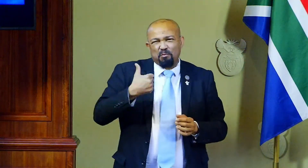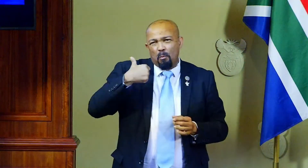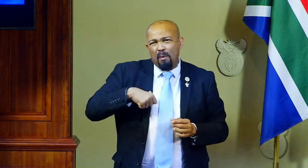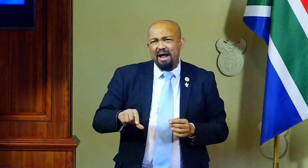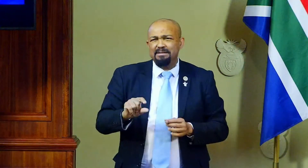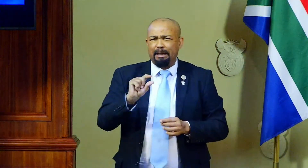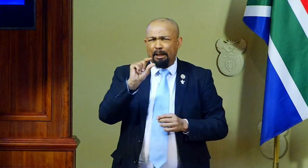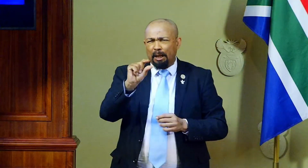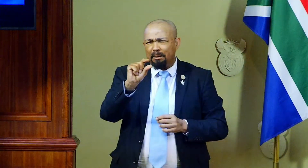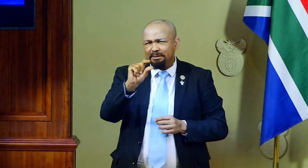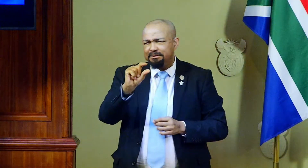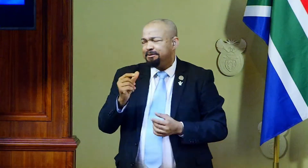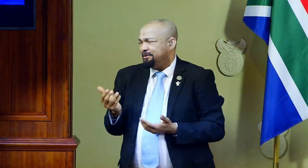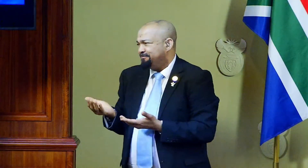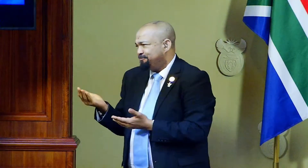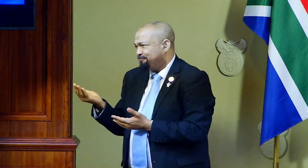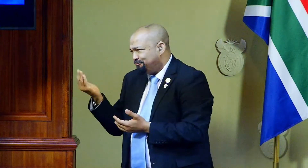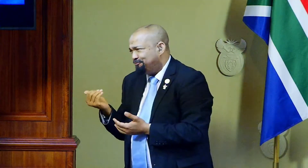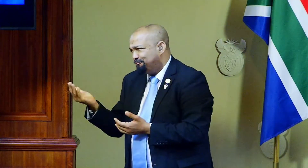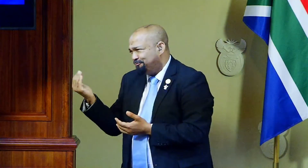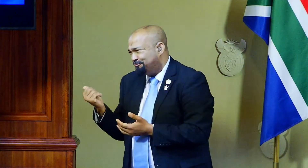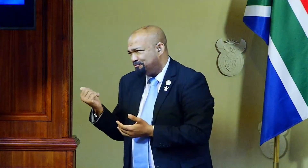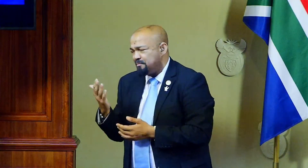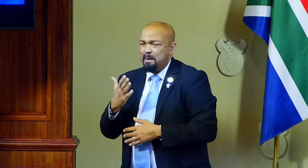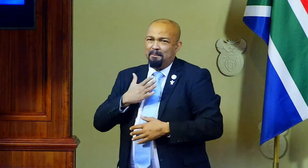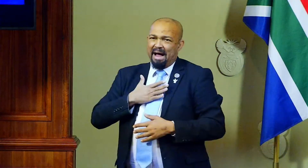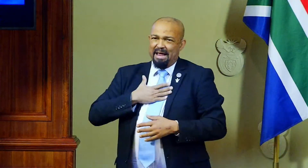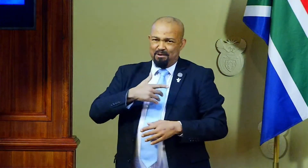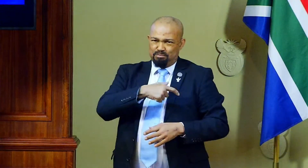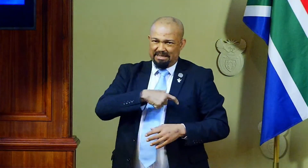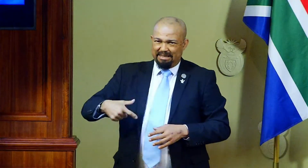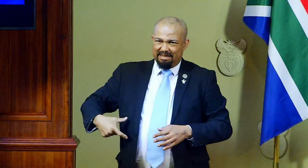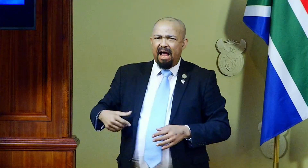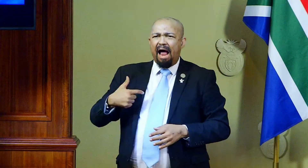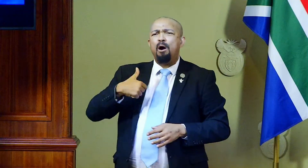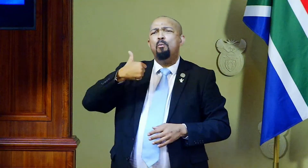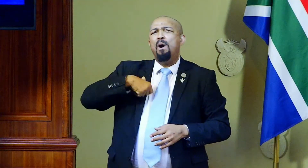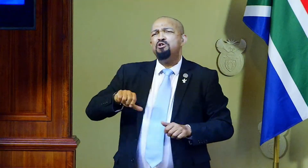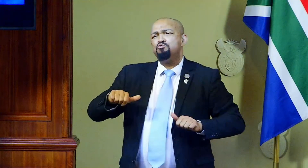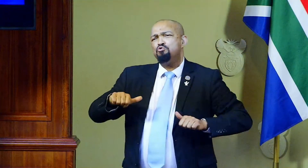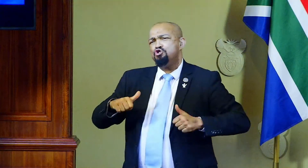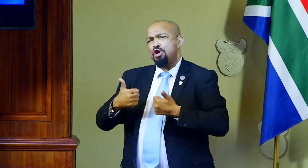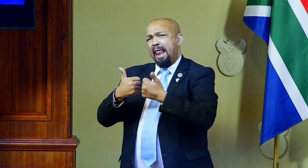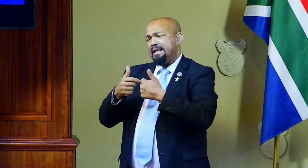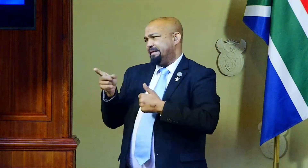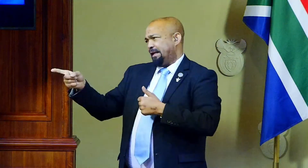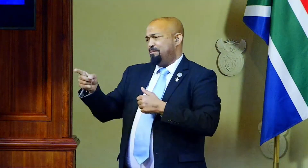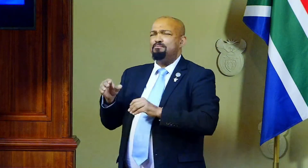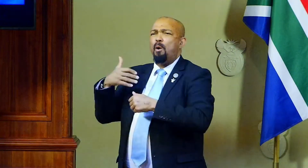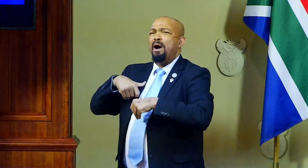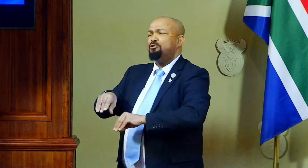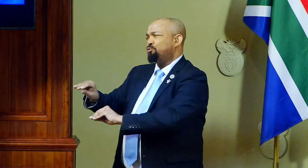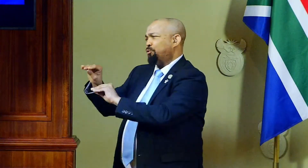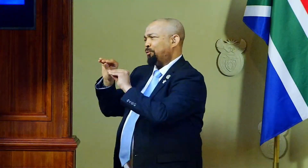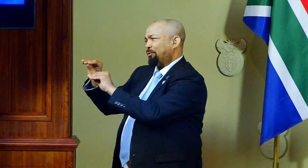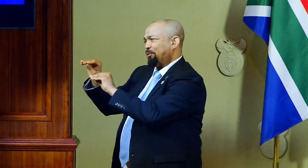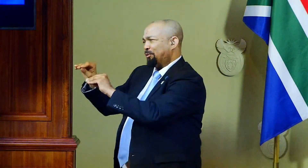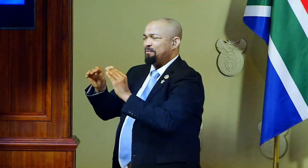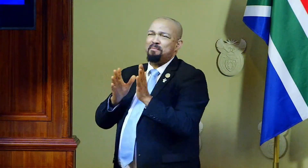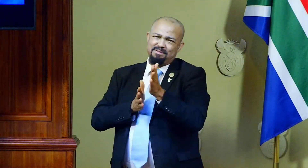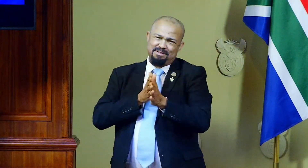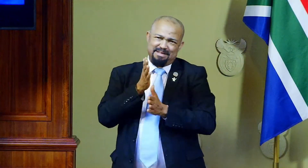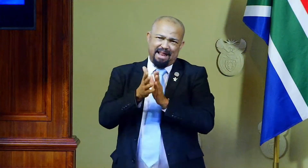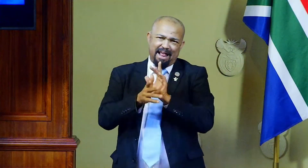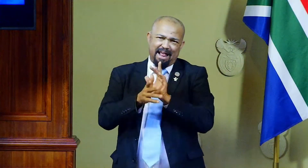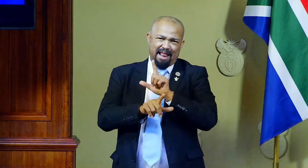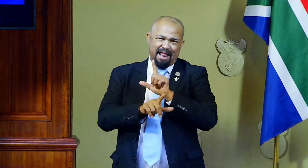support them in getting their sign languages official. So I want to ask my president today, I want to challenge